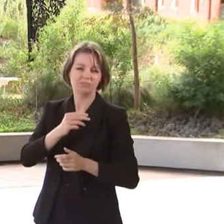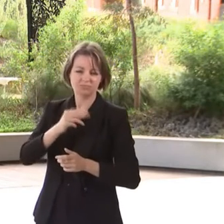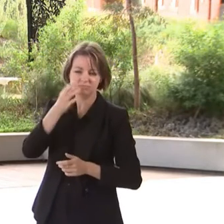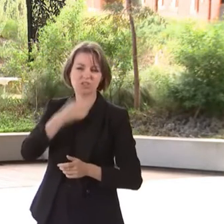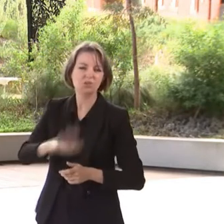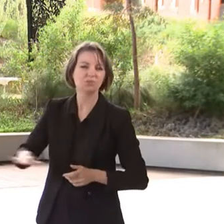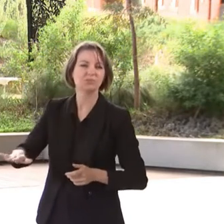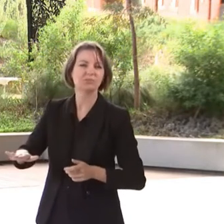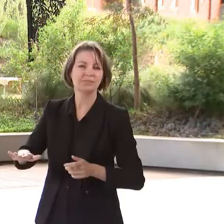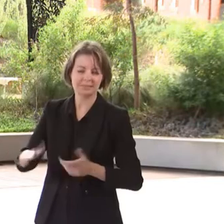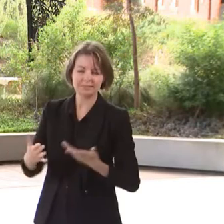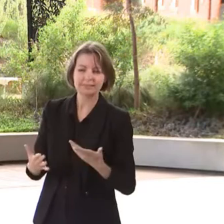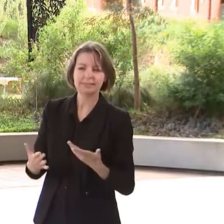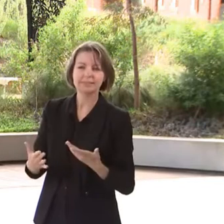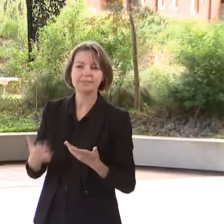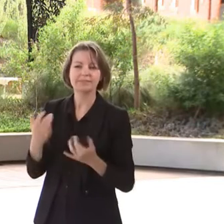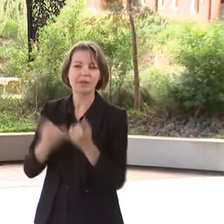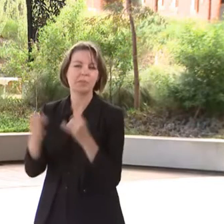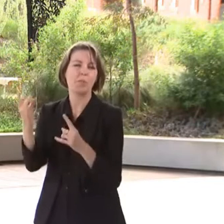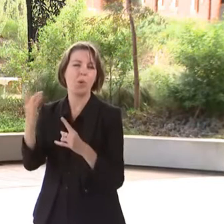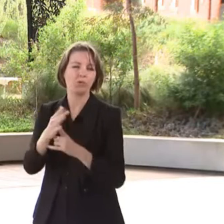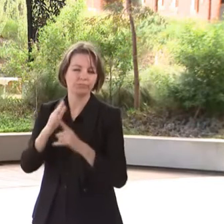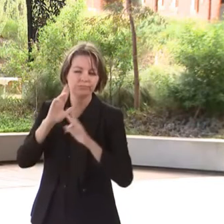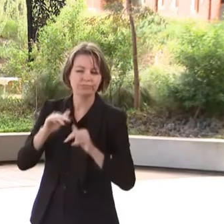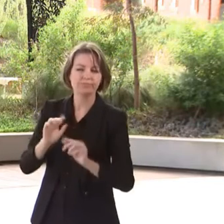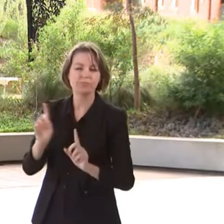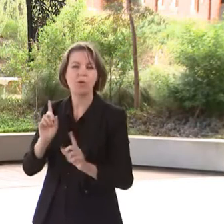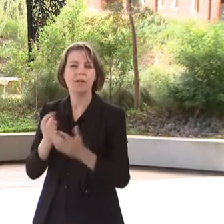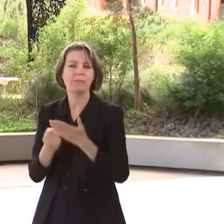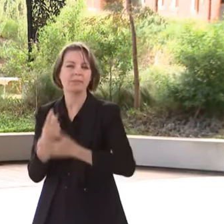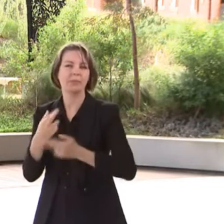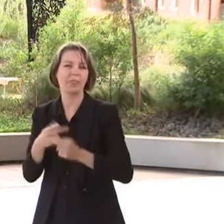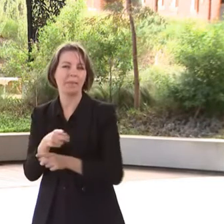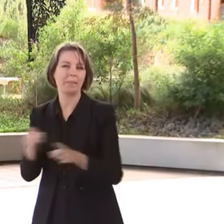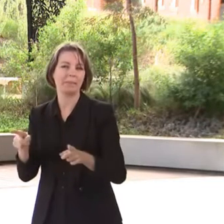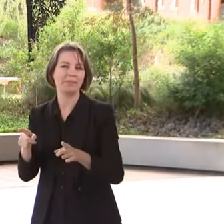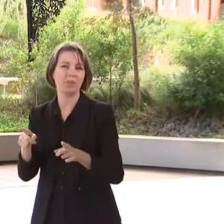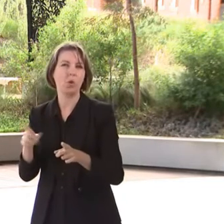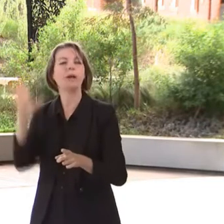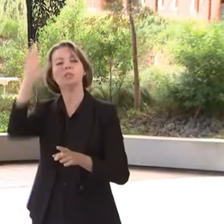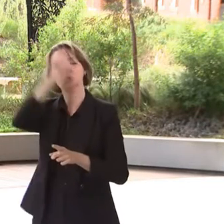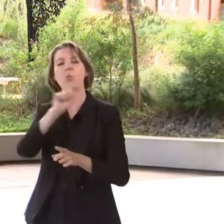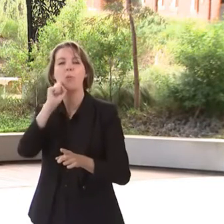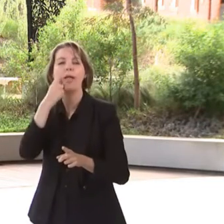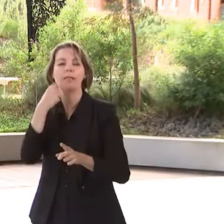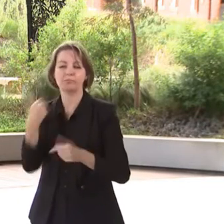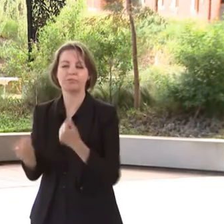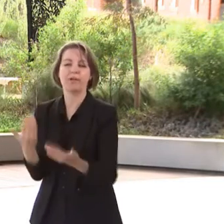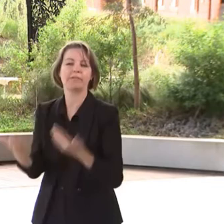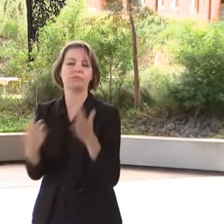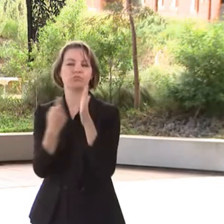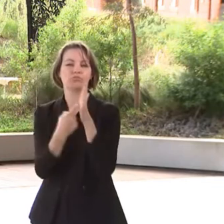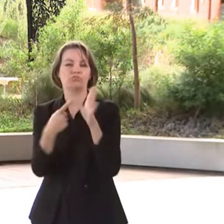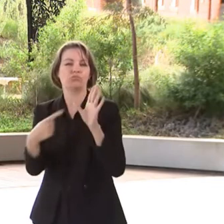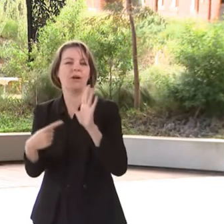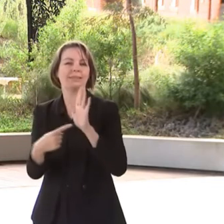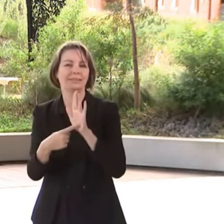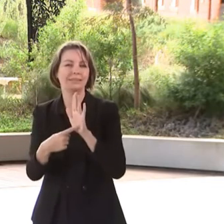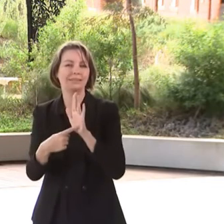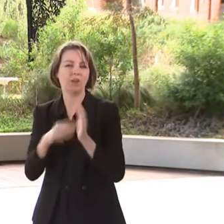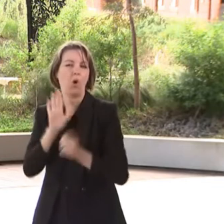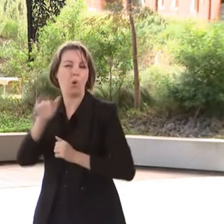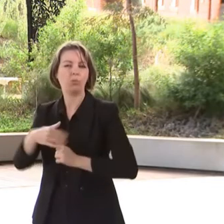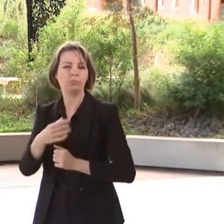school. We would expect that rapid antigen tests will play a role in that as well, but it's, I